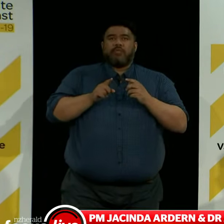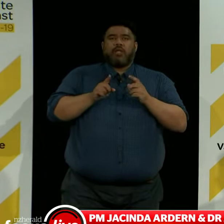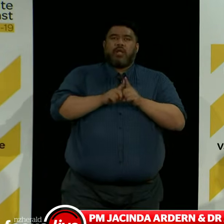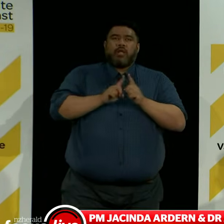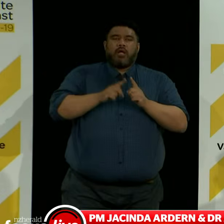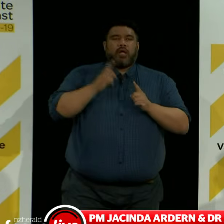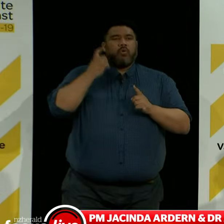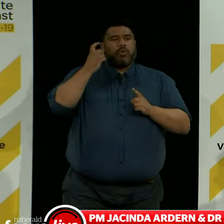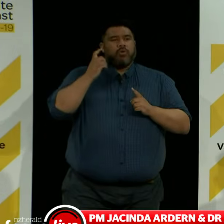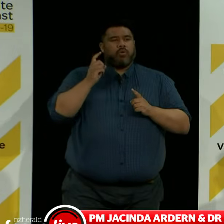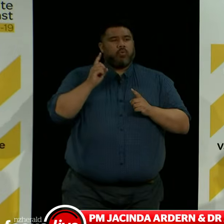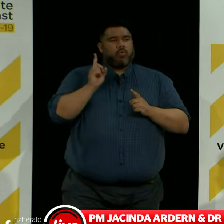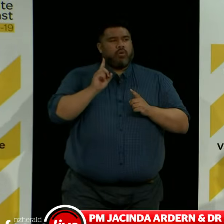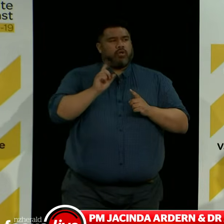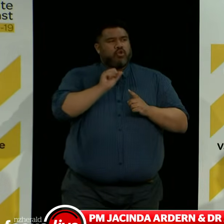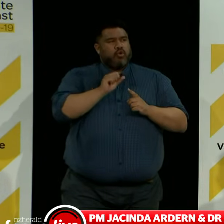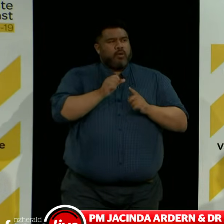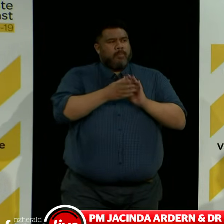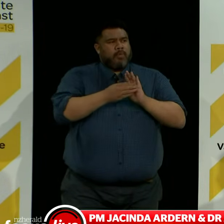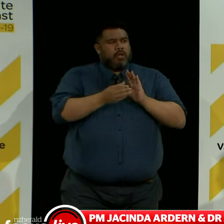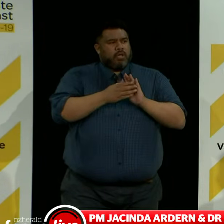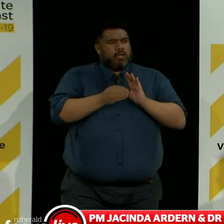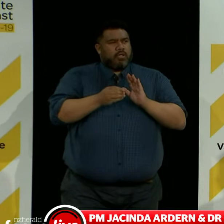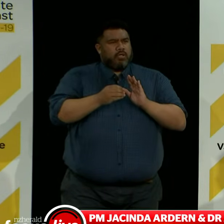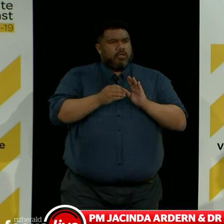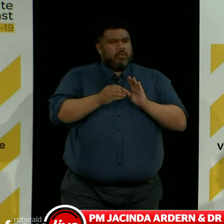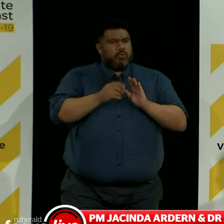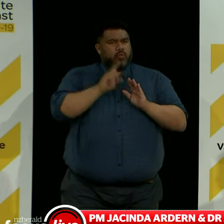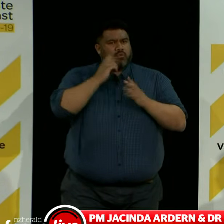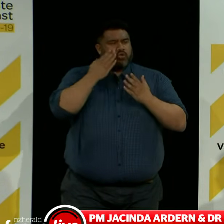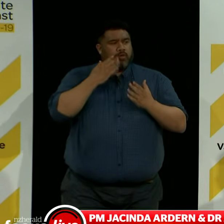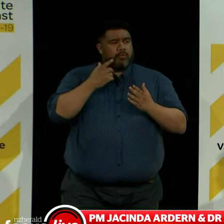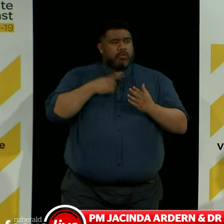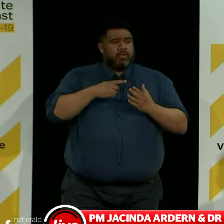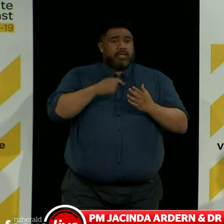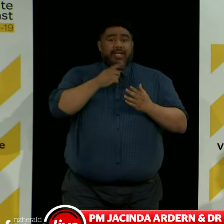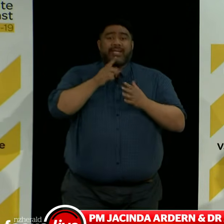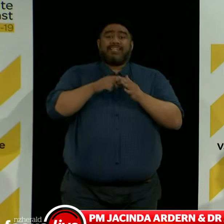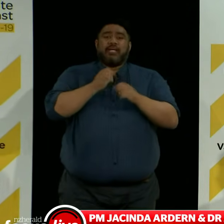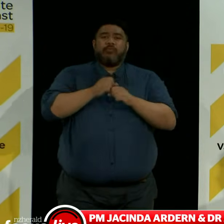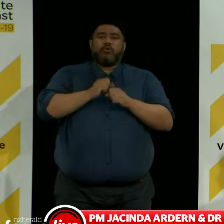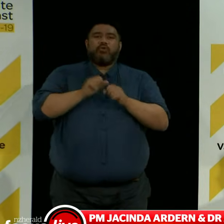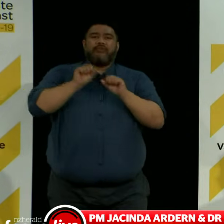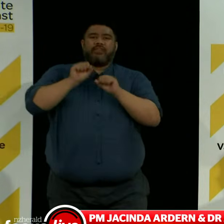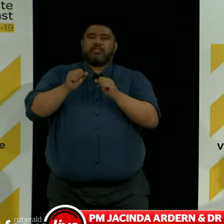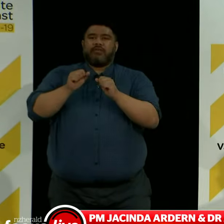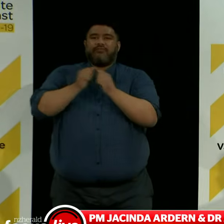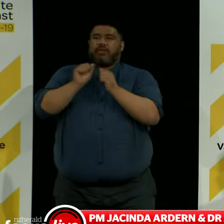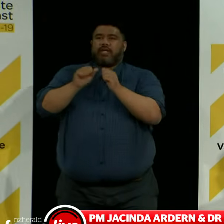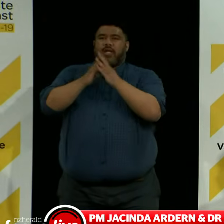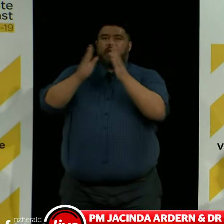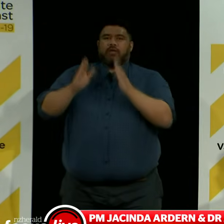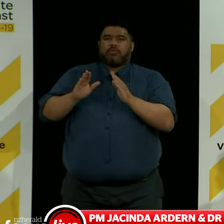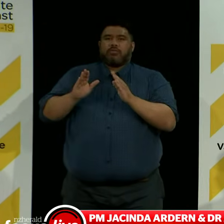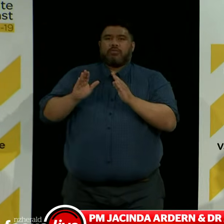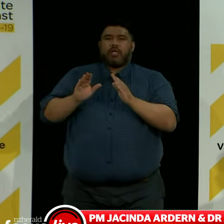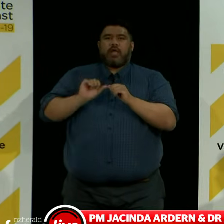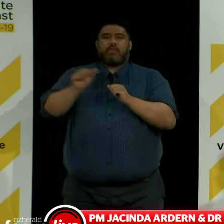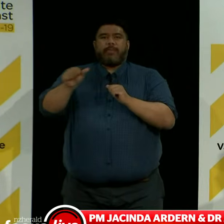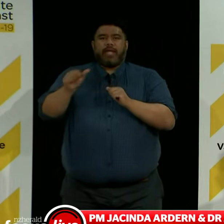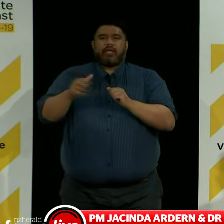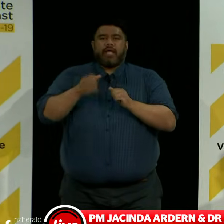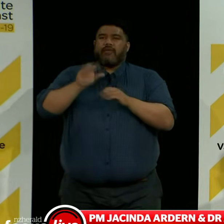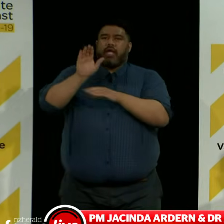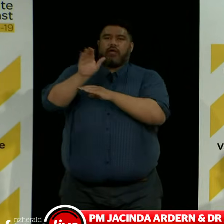what your modeling would show on that. As an example, my colleagues asked me that if you're having a wine in someone's backyard and you have to go to the toilet, can you not